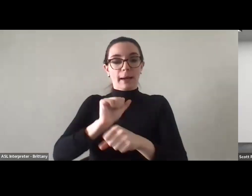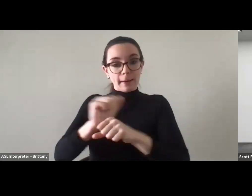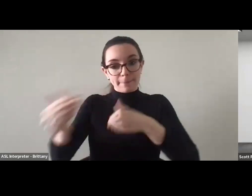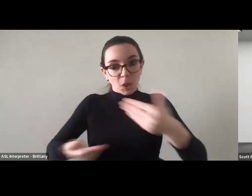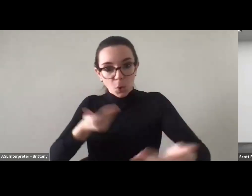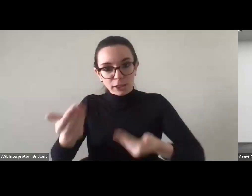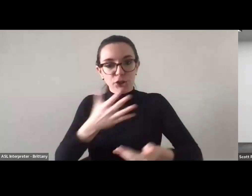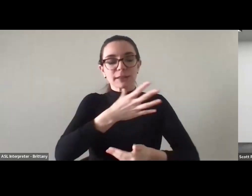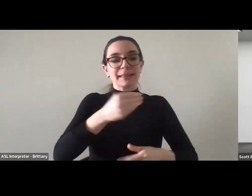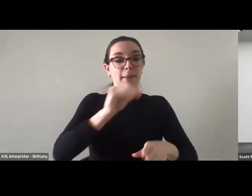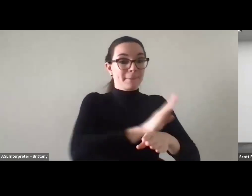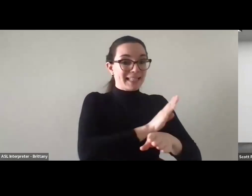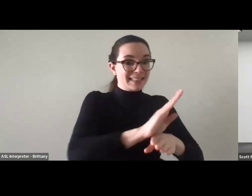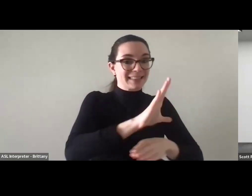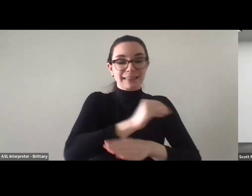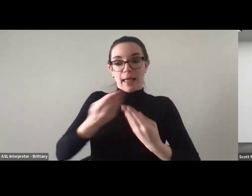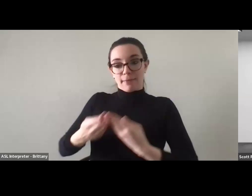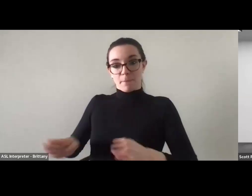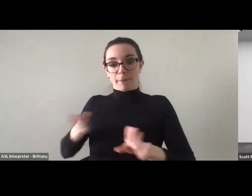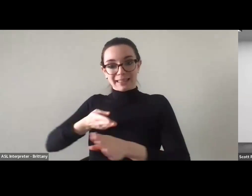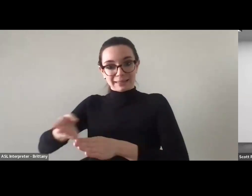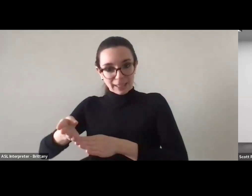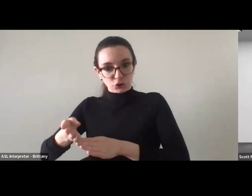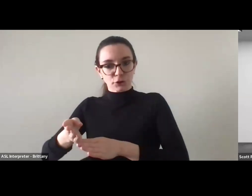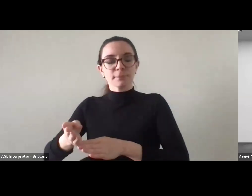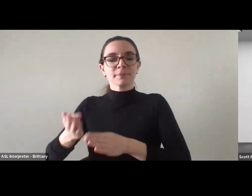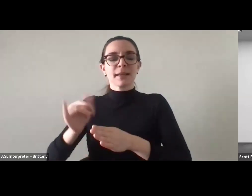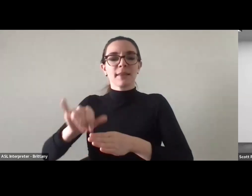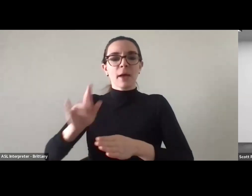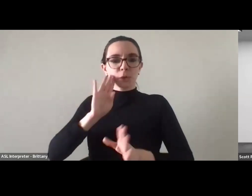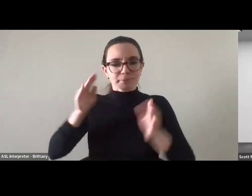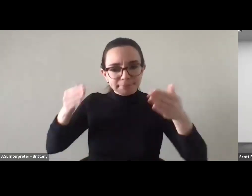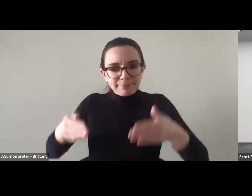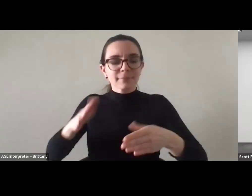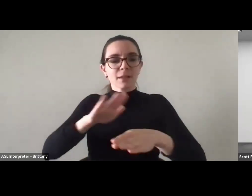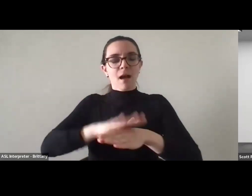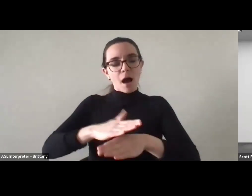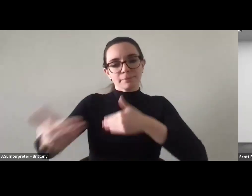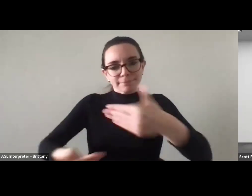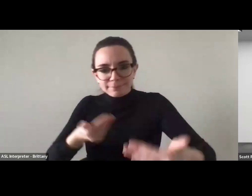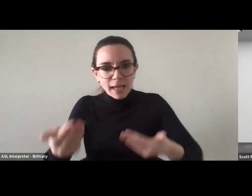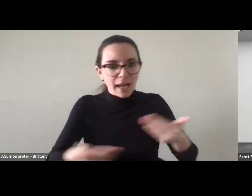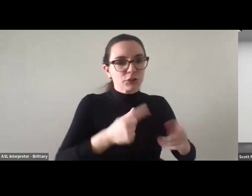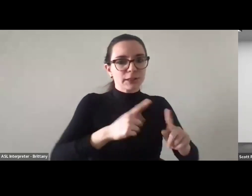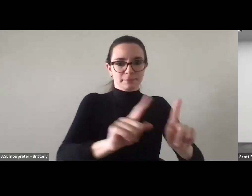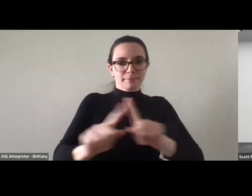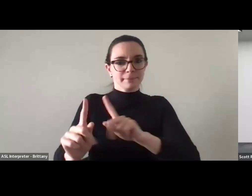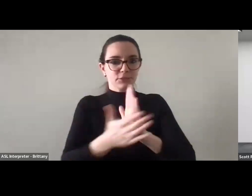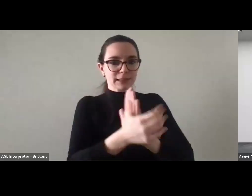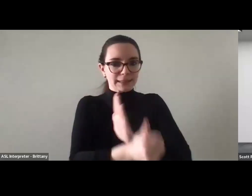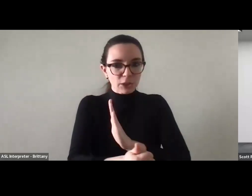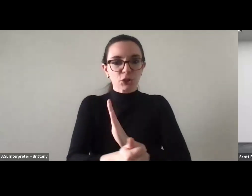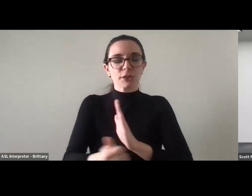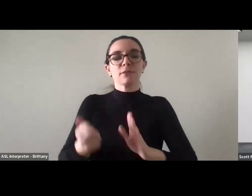public sector greatly value talents and honed skills in these and other areas as a recognized equal form of post-secondary education